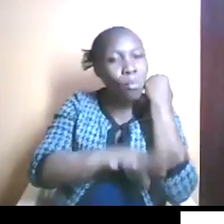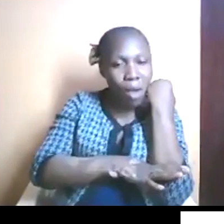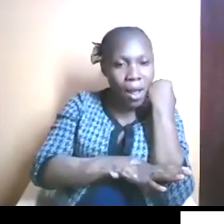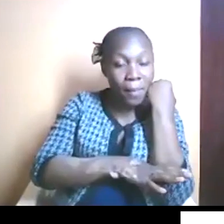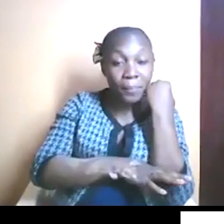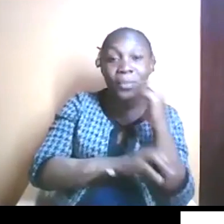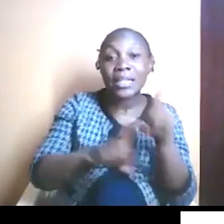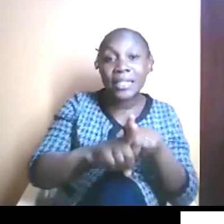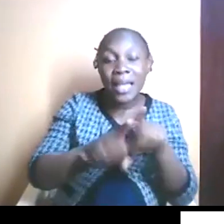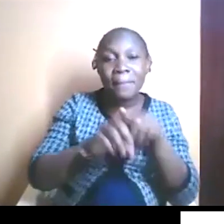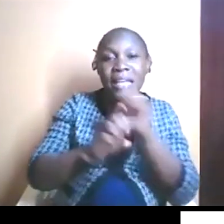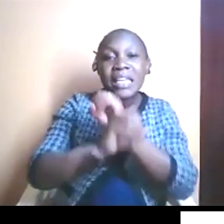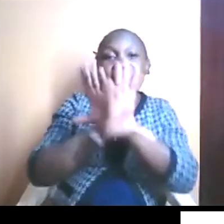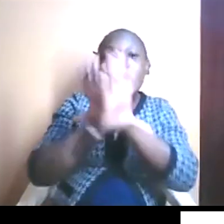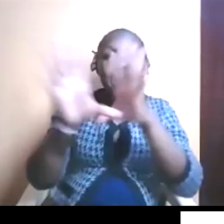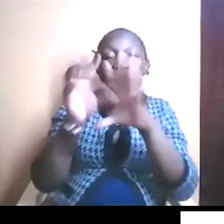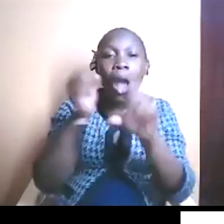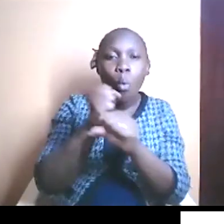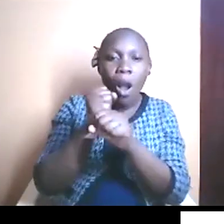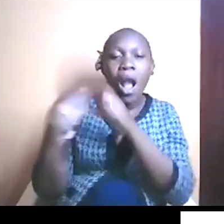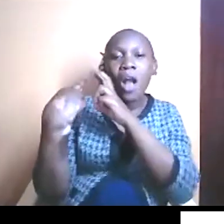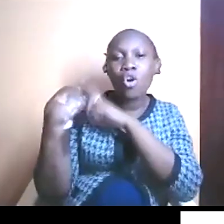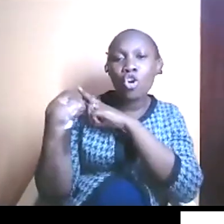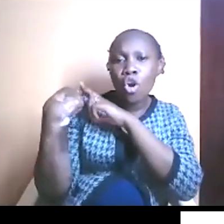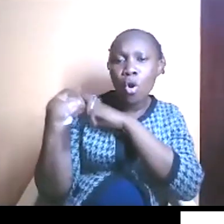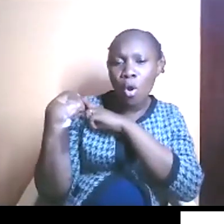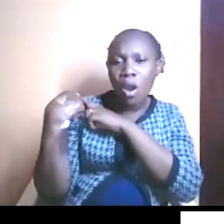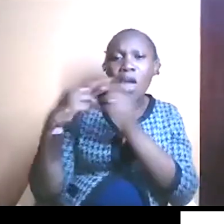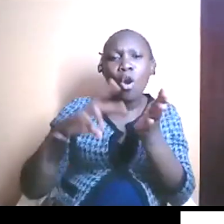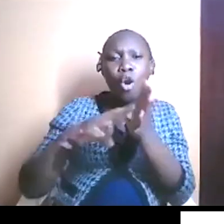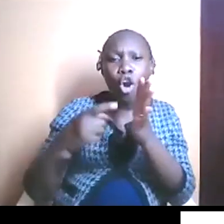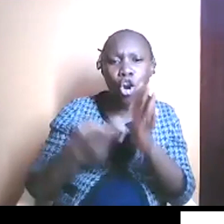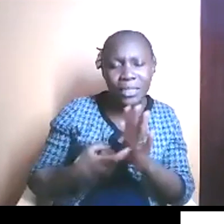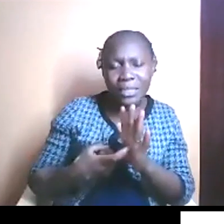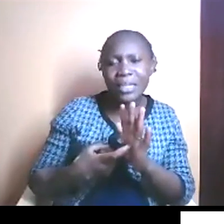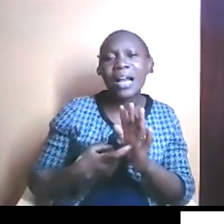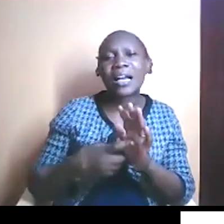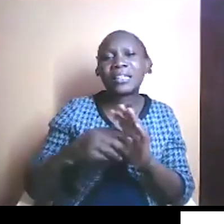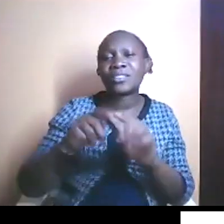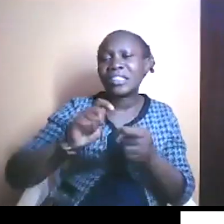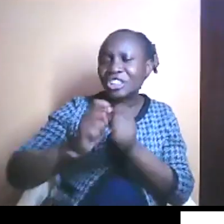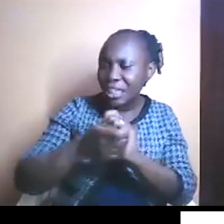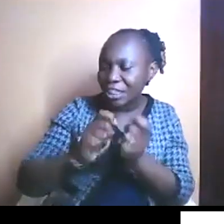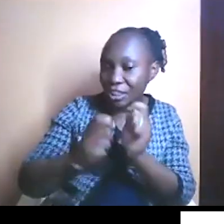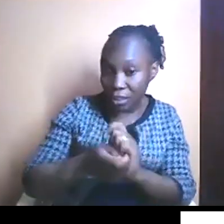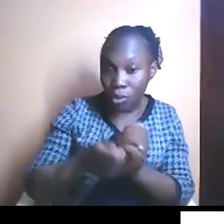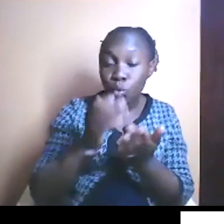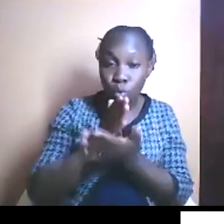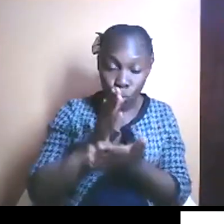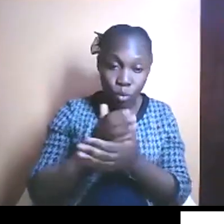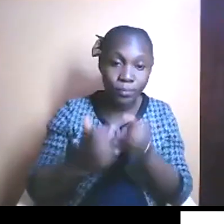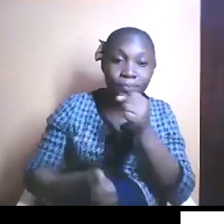keep shifting and working without knowing how much money that is worth are some of the